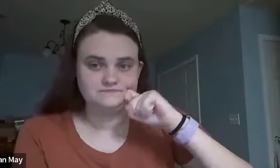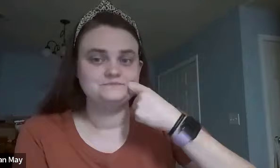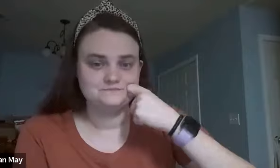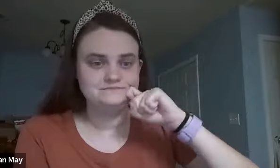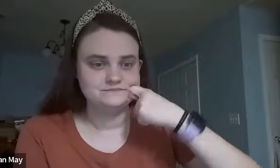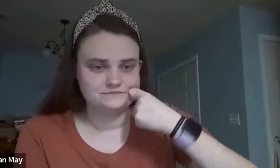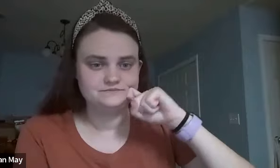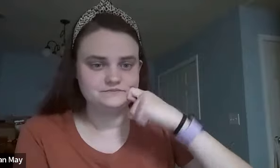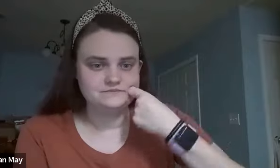Mm-hmm.